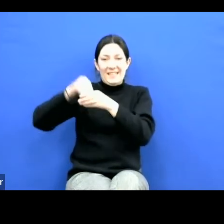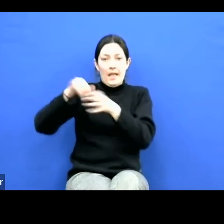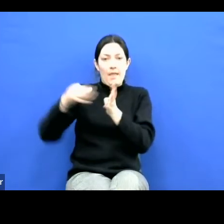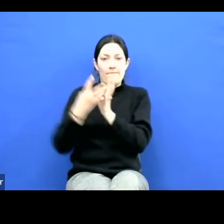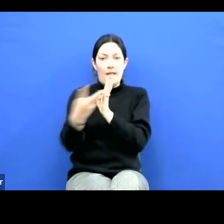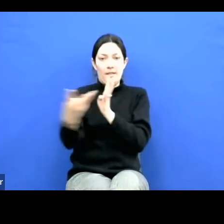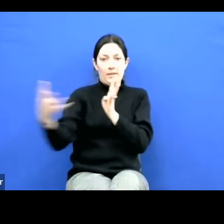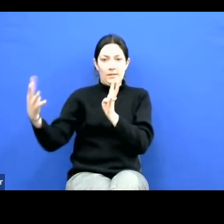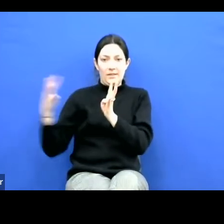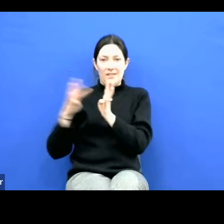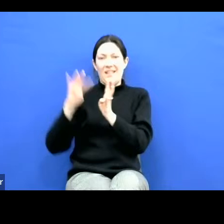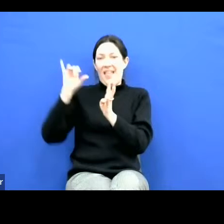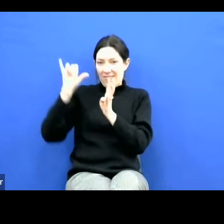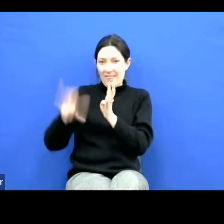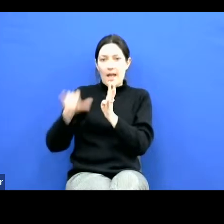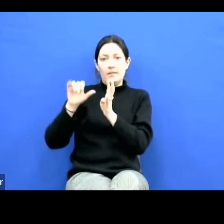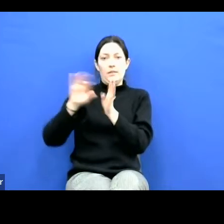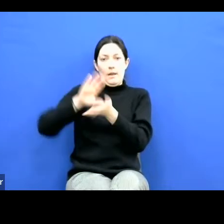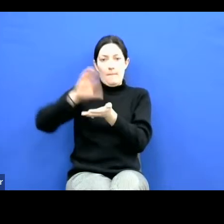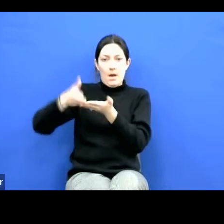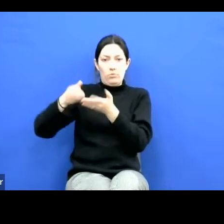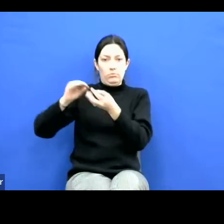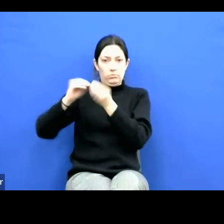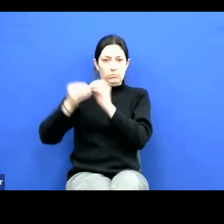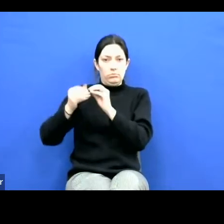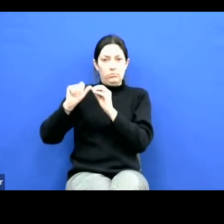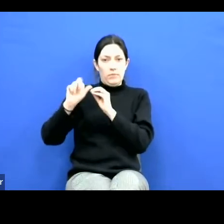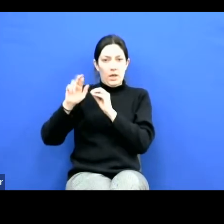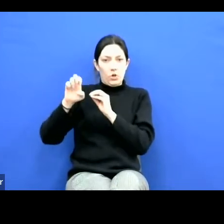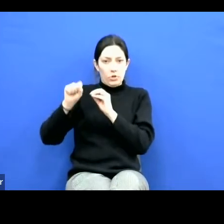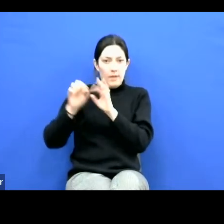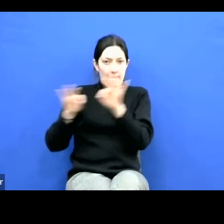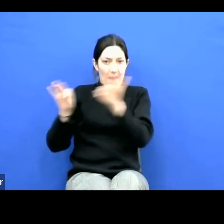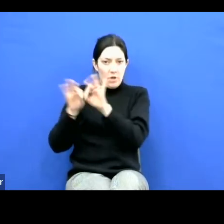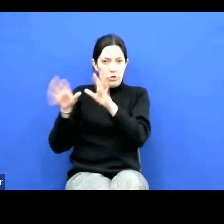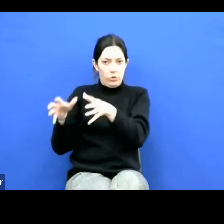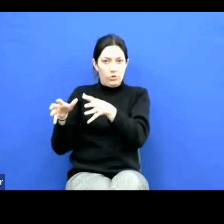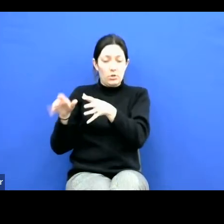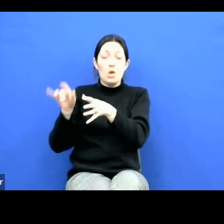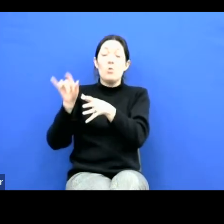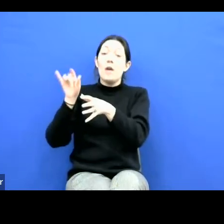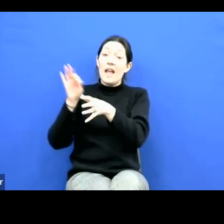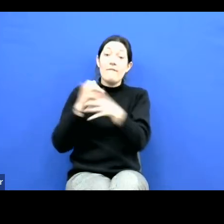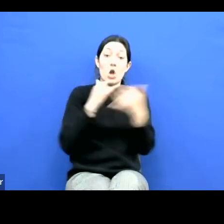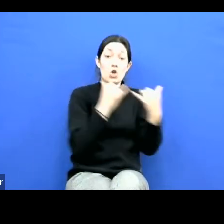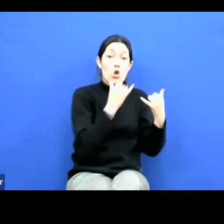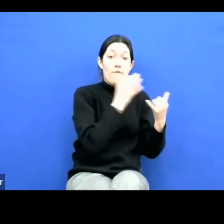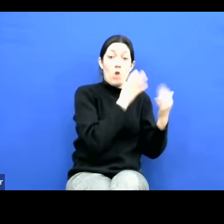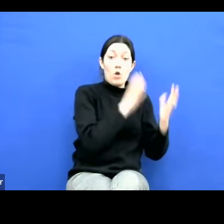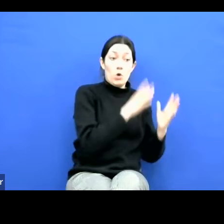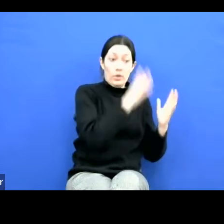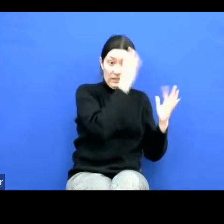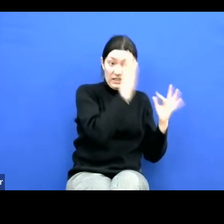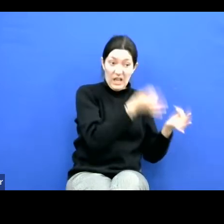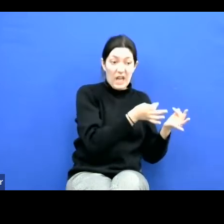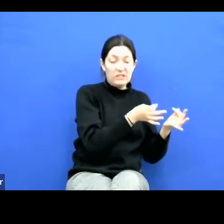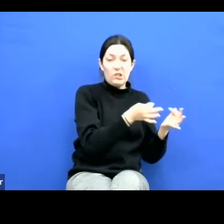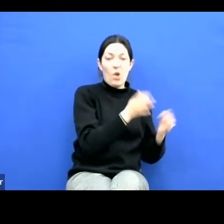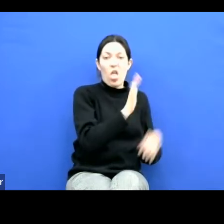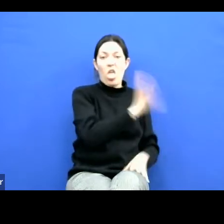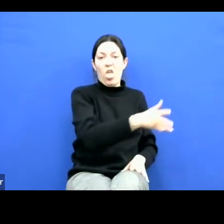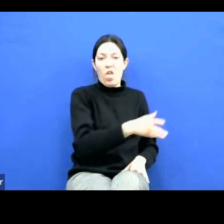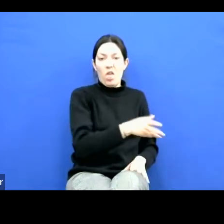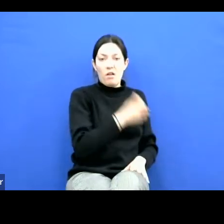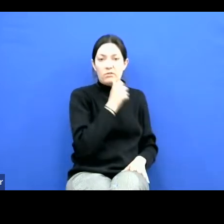That's the acreage that matters. If the current farmer decides not to farm any